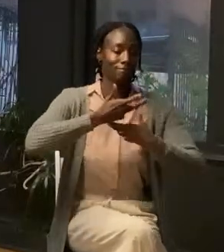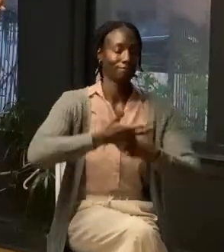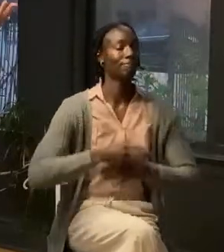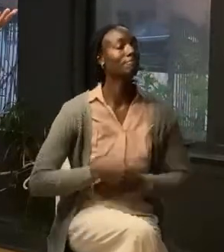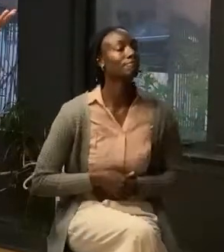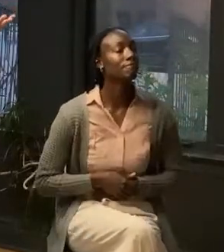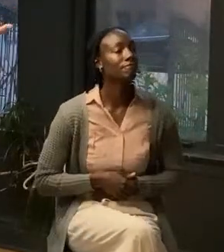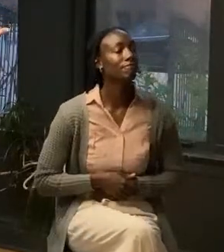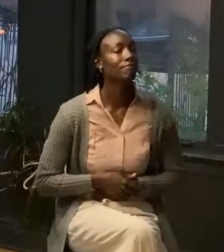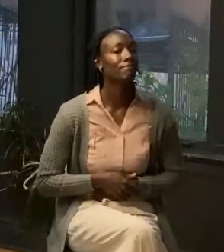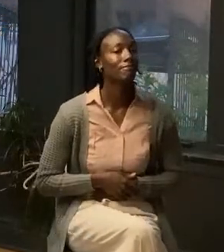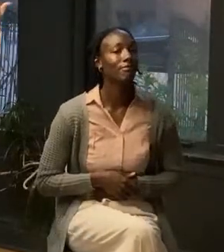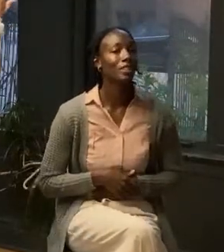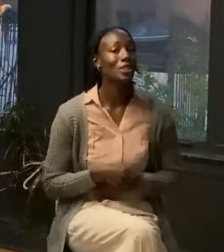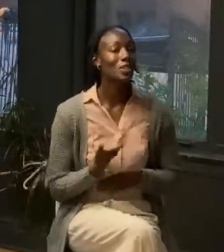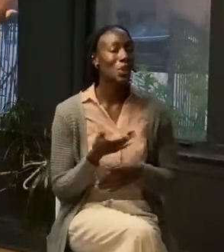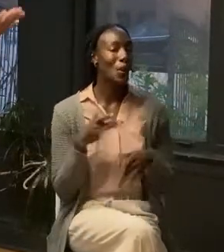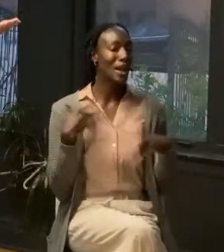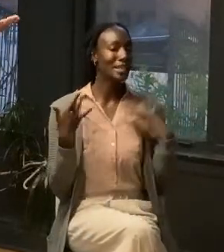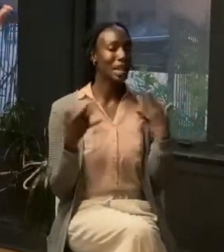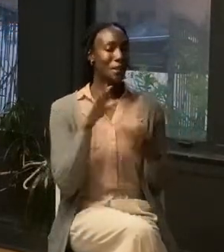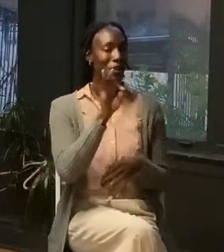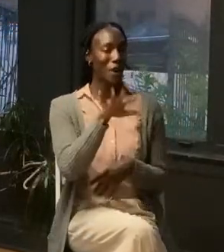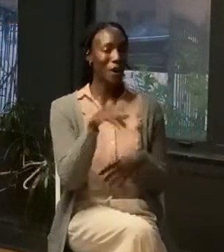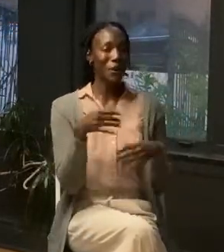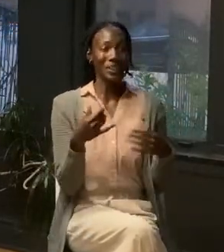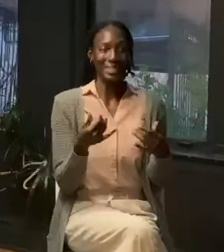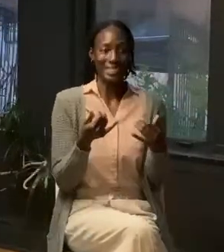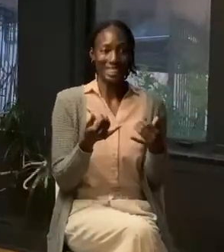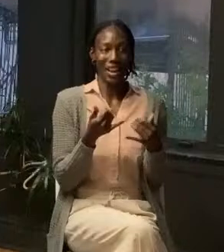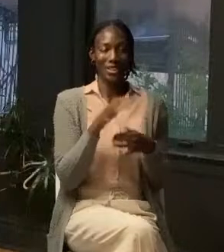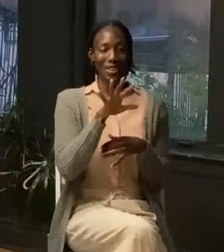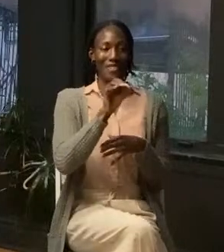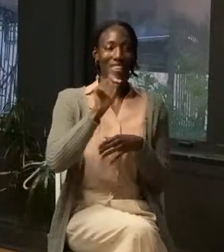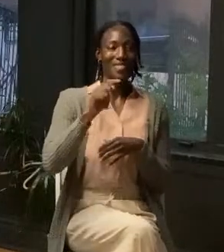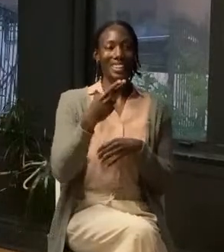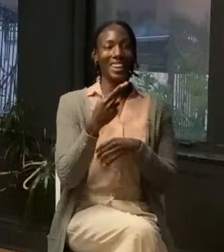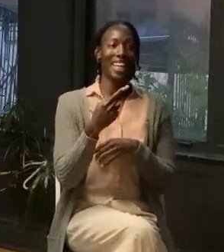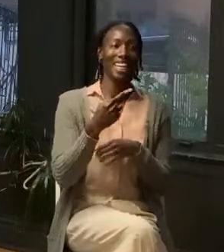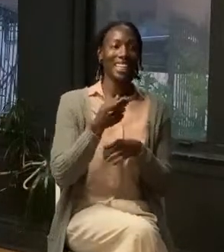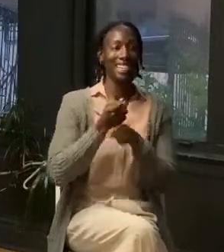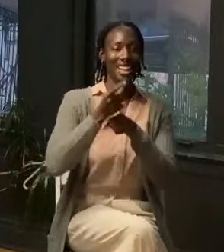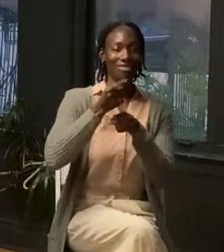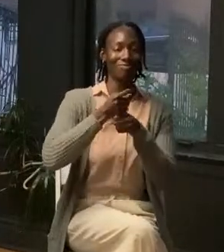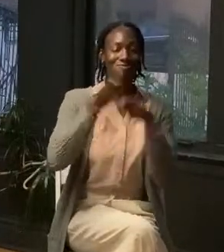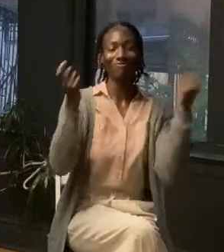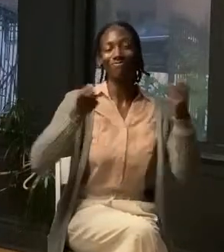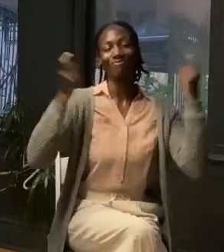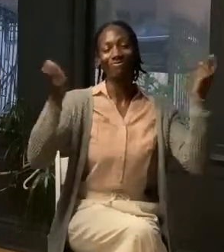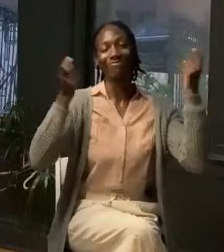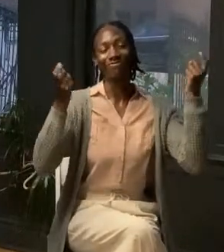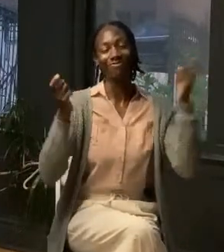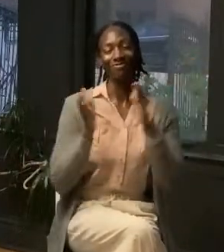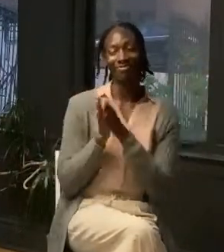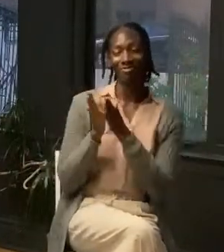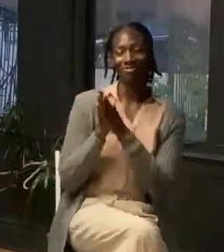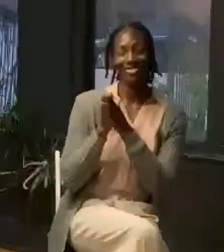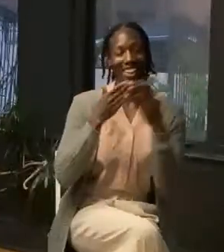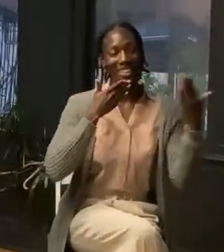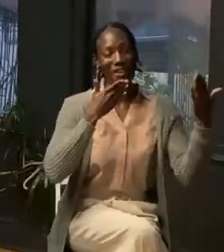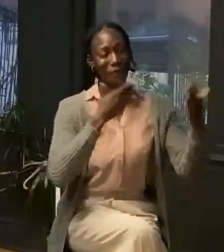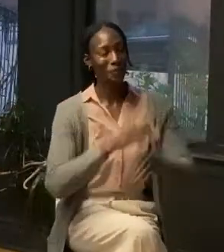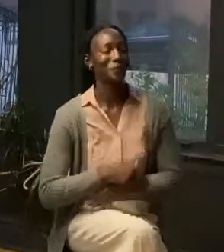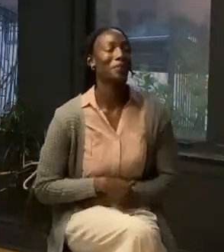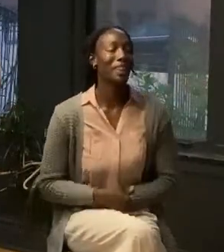Little preview excitement note, it is our 50th anniversary. Thank you.